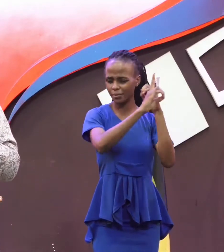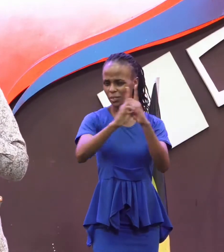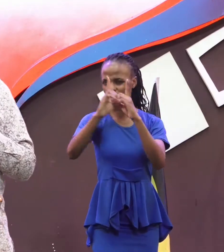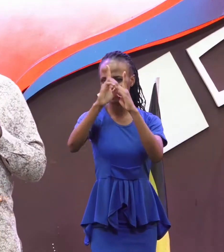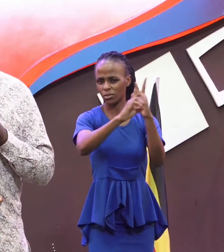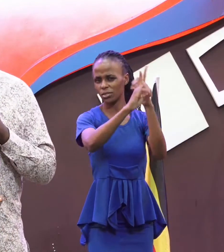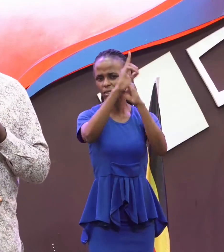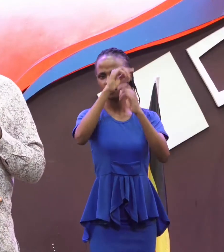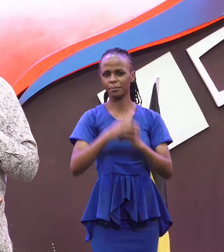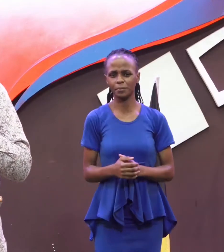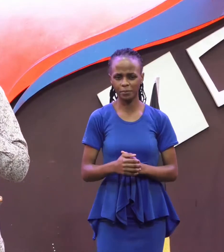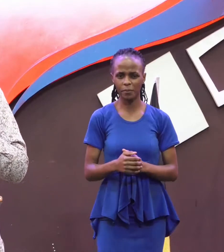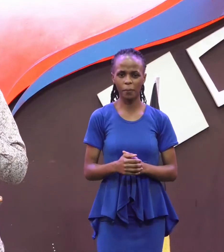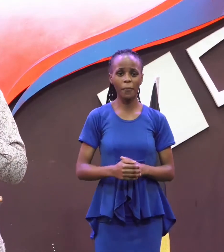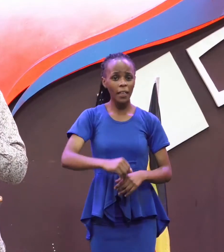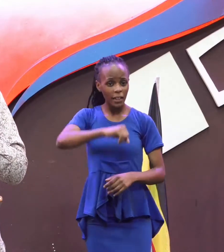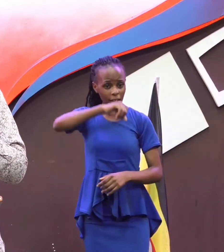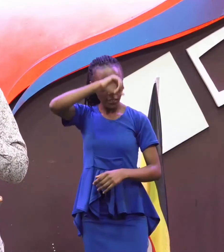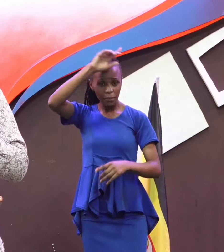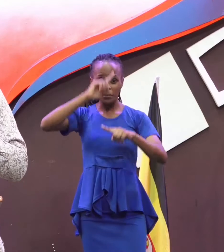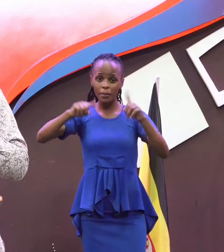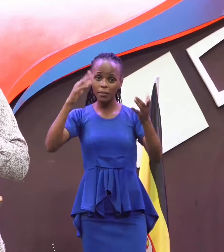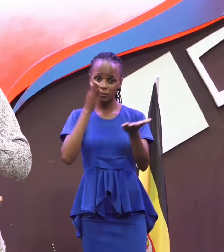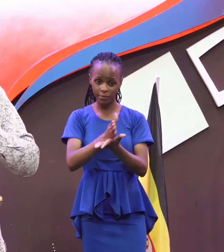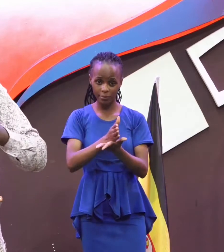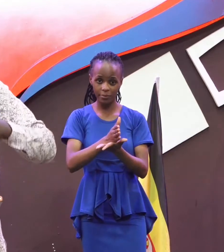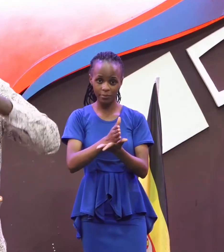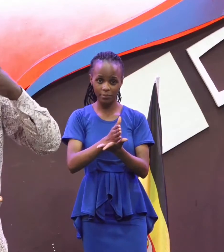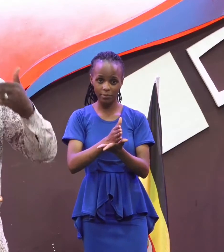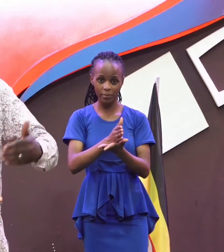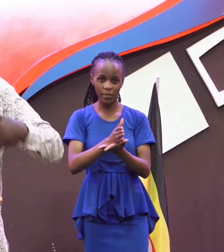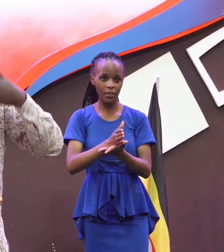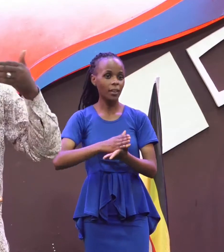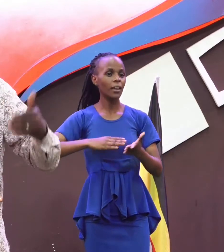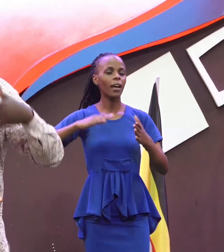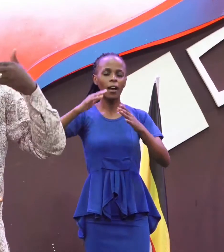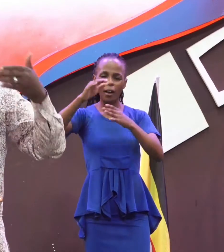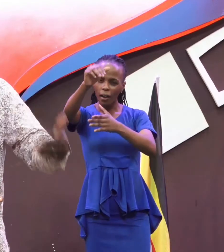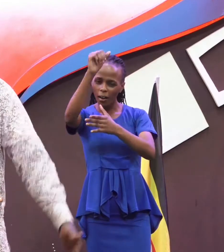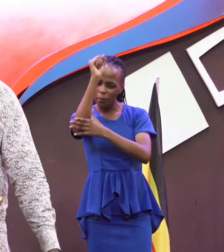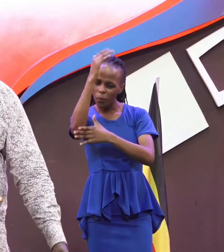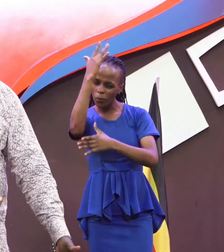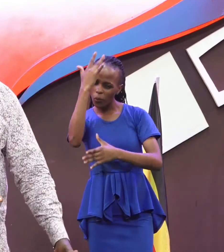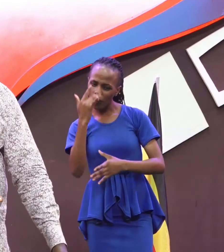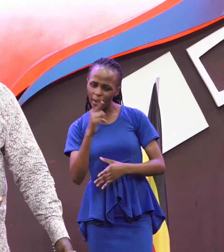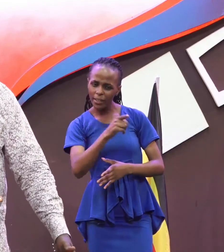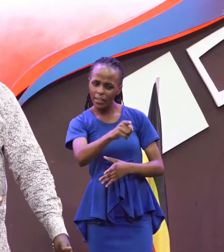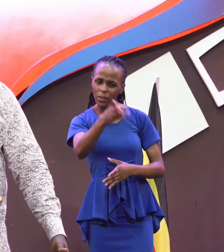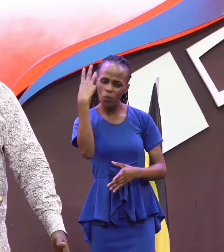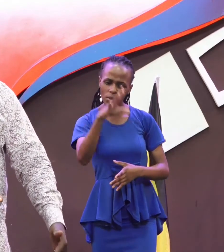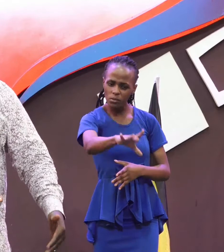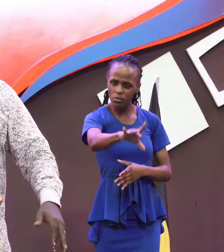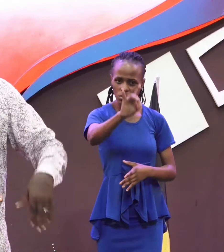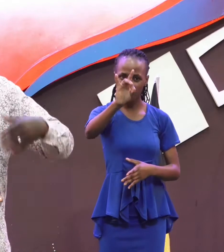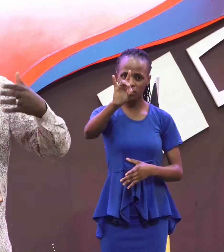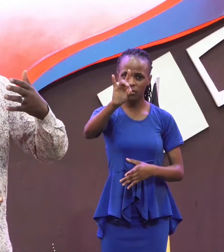transforming nations into disciples. Kyewuunyisanga kituufu. It is amazing and true. Ibrahimu ekimulondesezza. The reason as to why